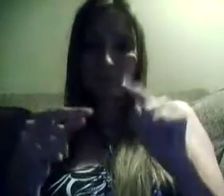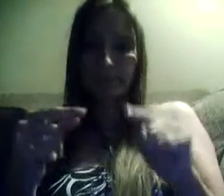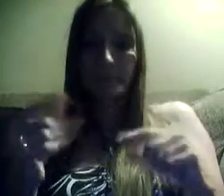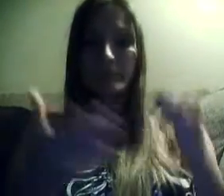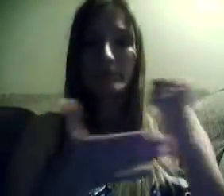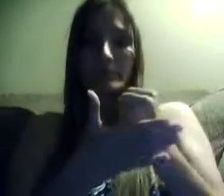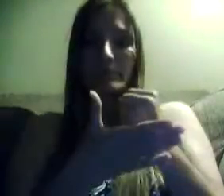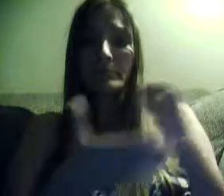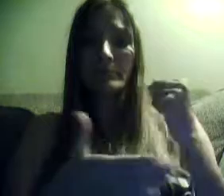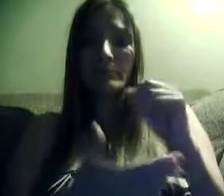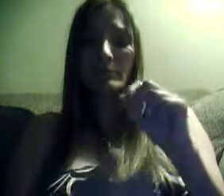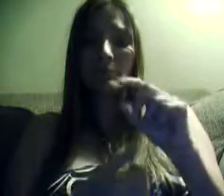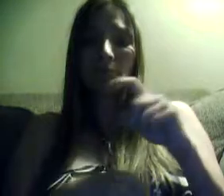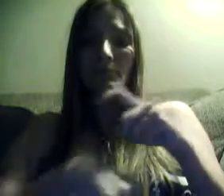We've made it to the jungle.